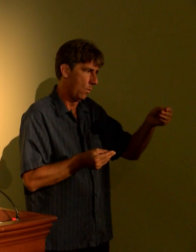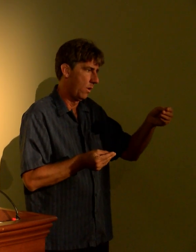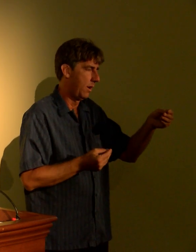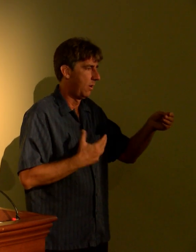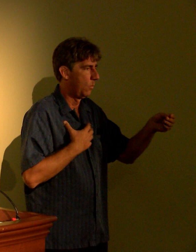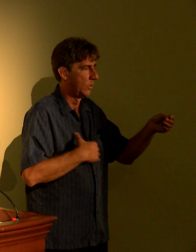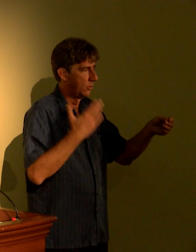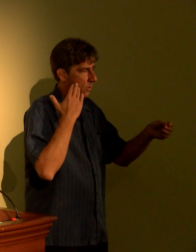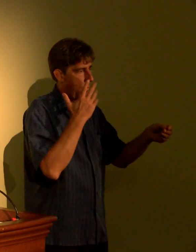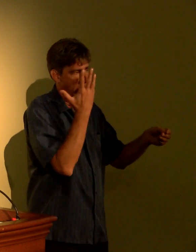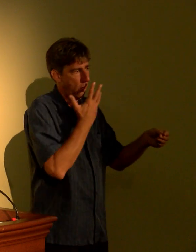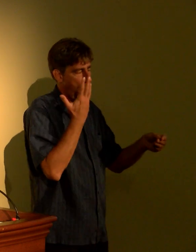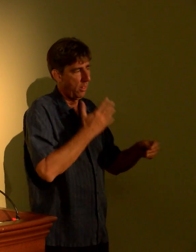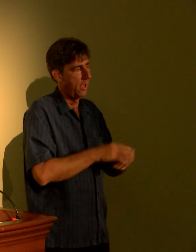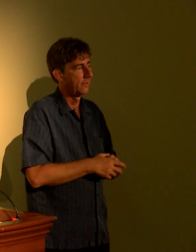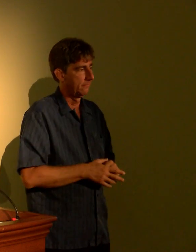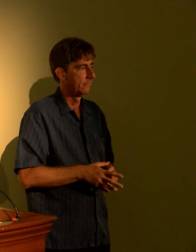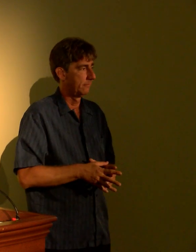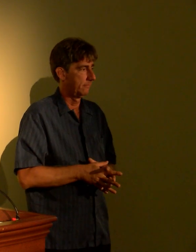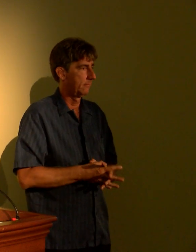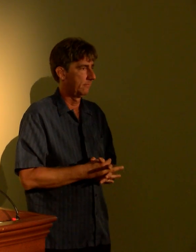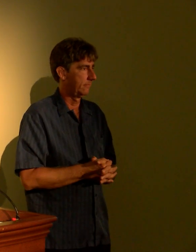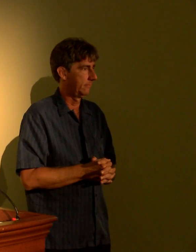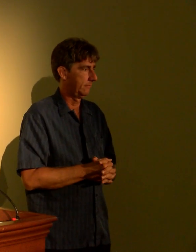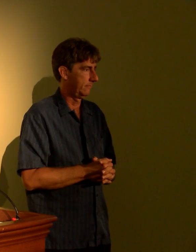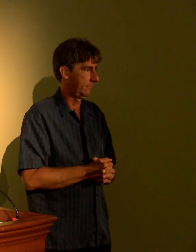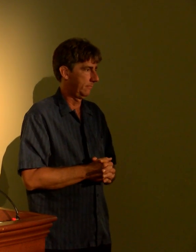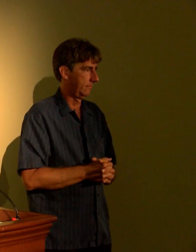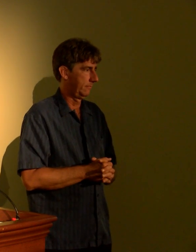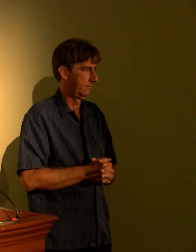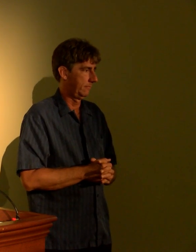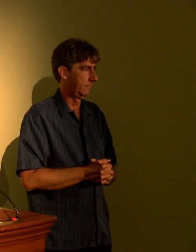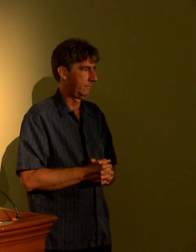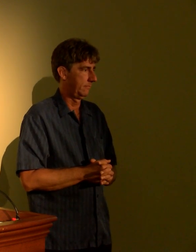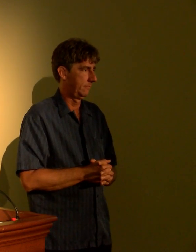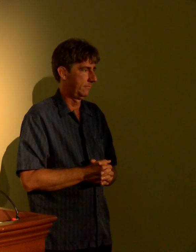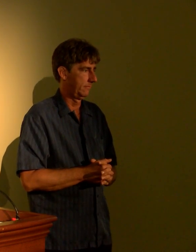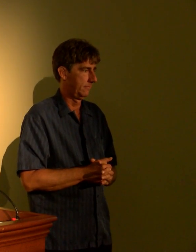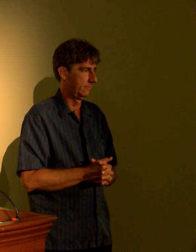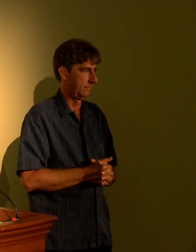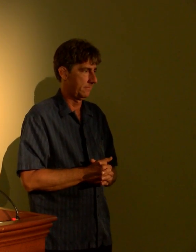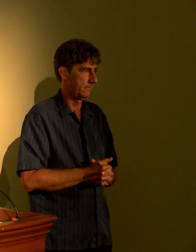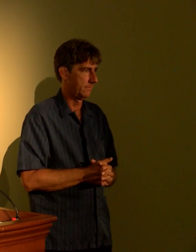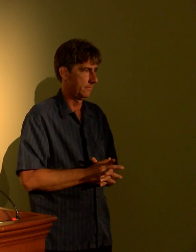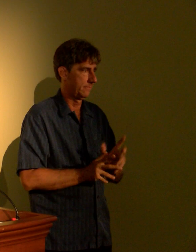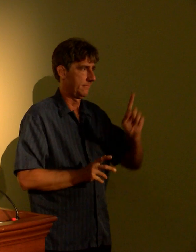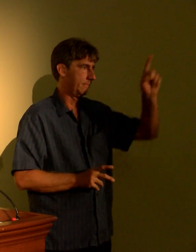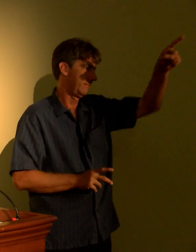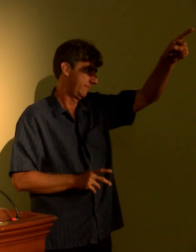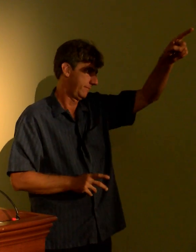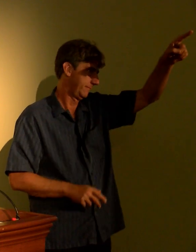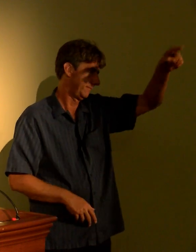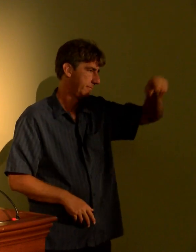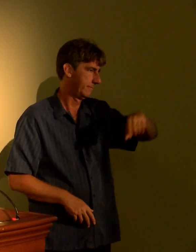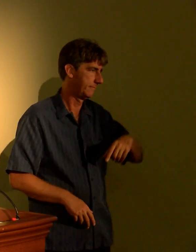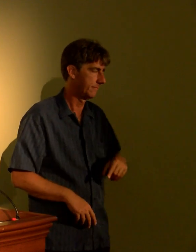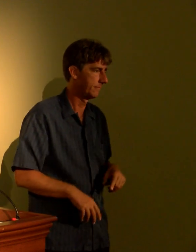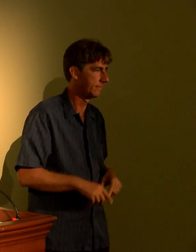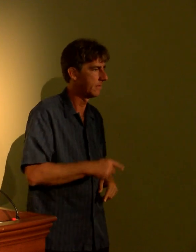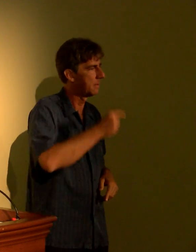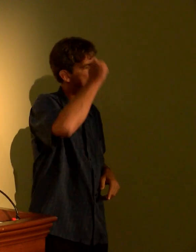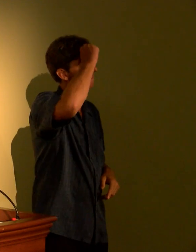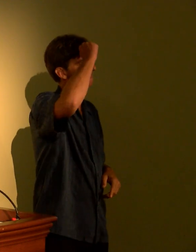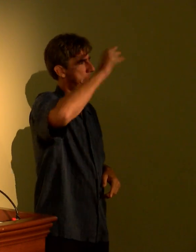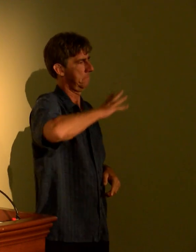know what he looked like, but no. No evidence of what he looked like. I'm just curious about some of the male